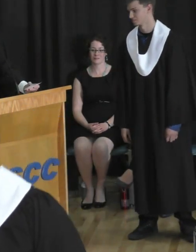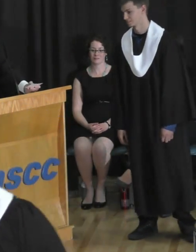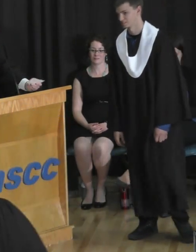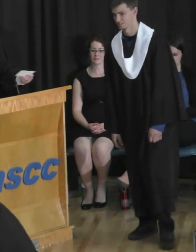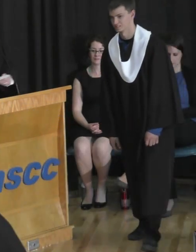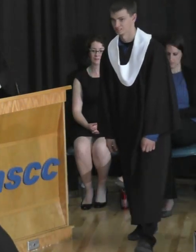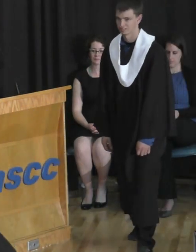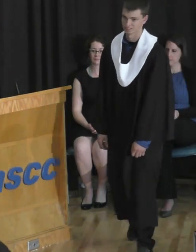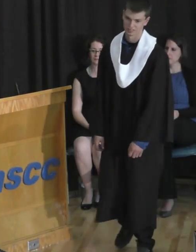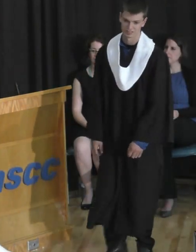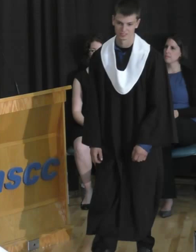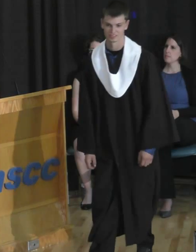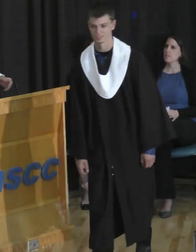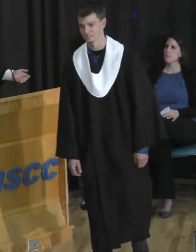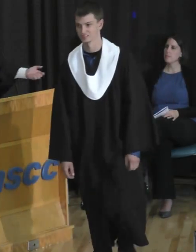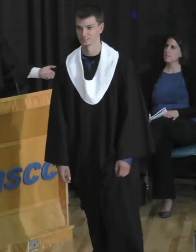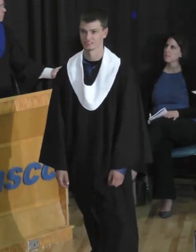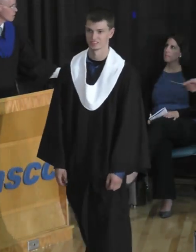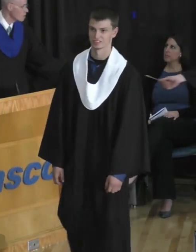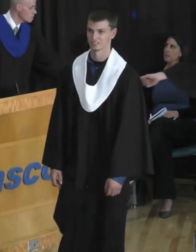Jeffrey Curry.